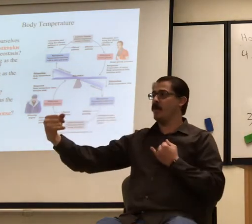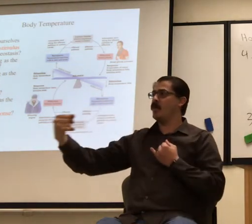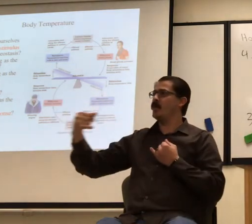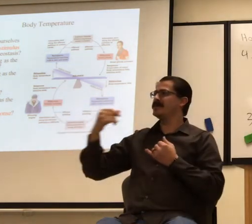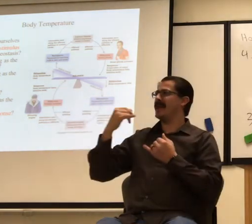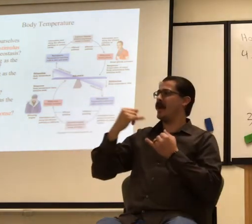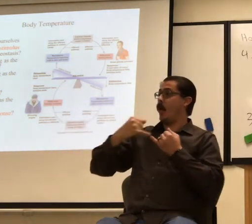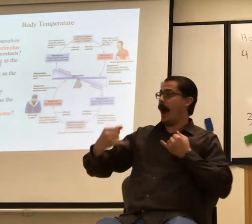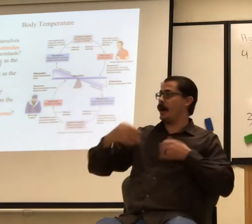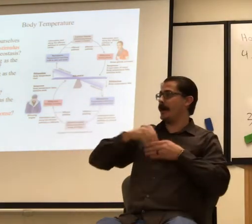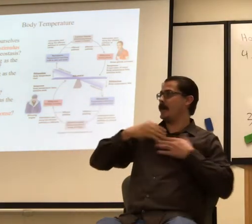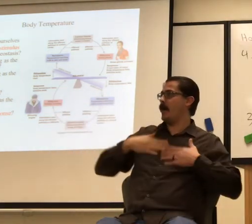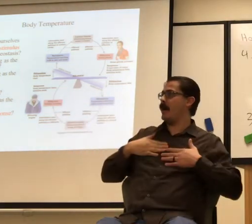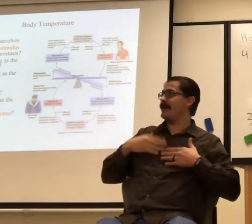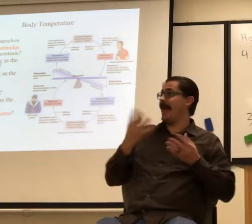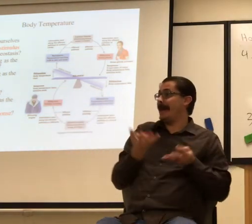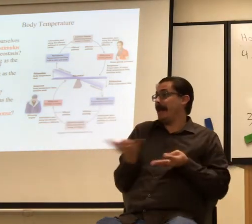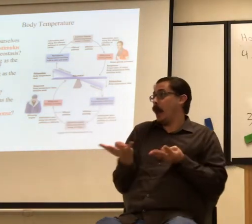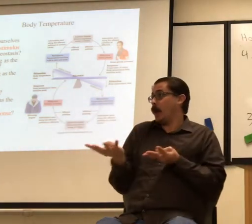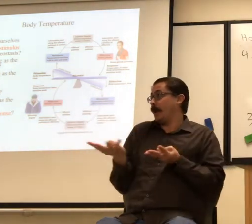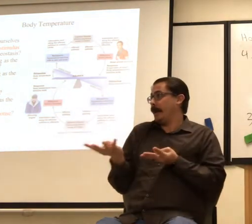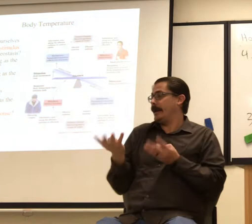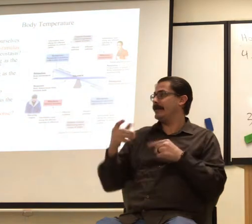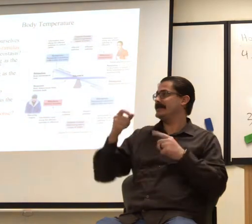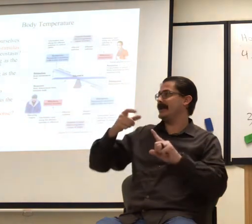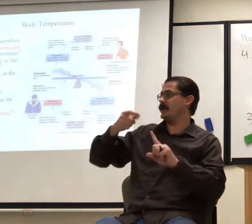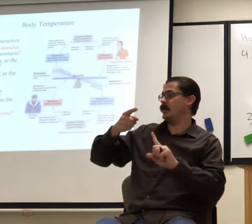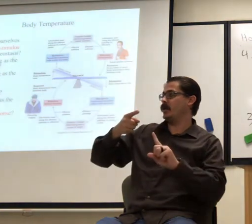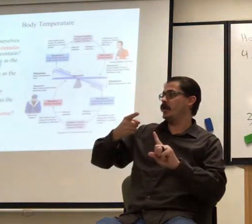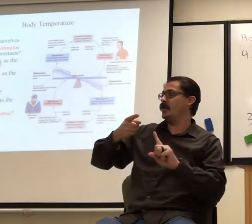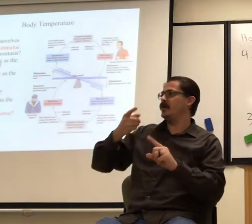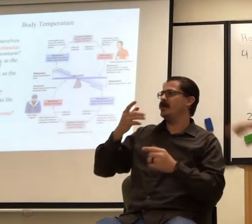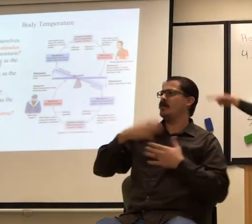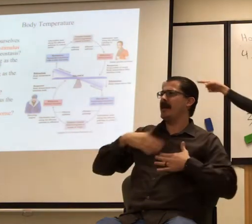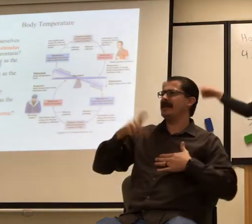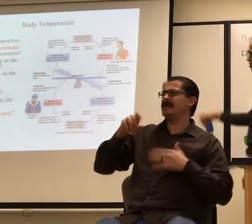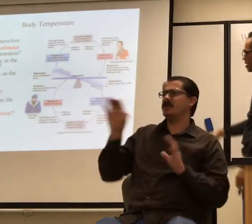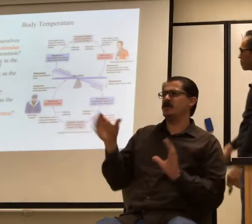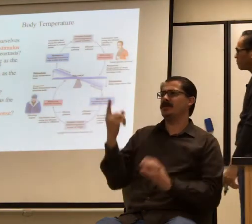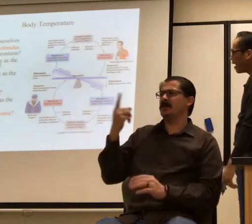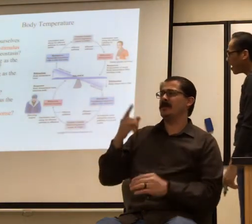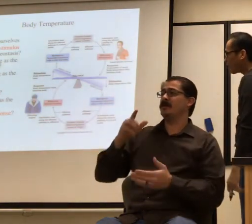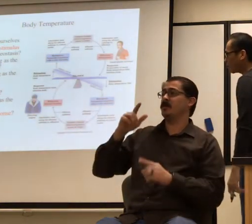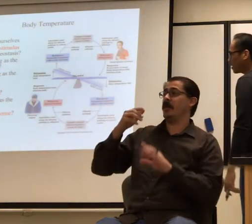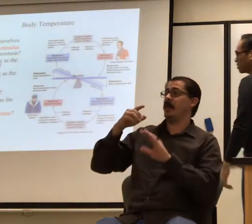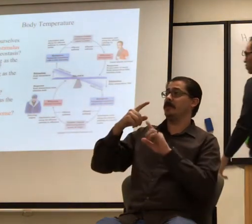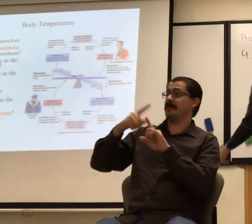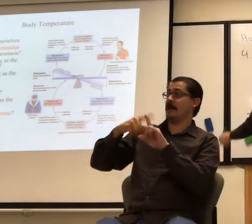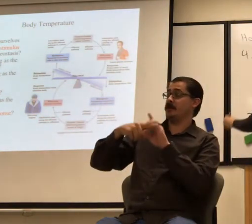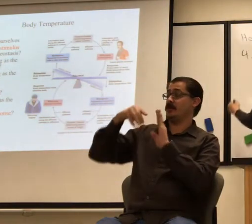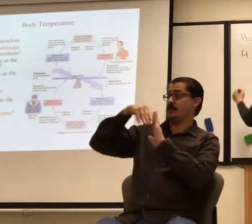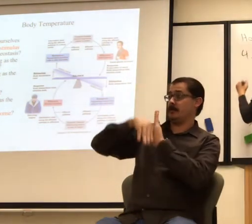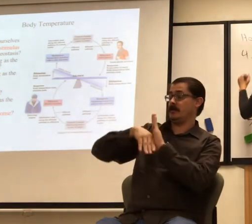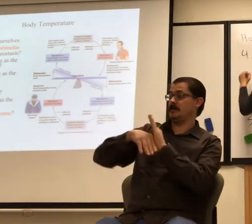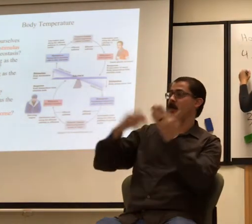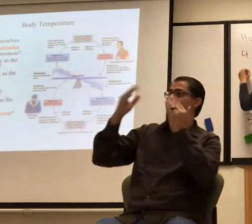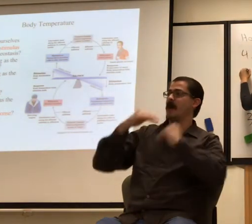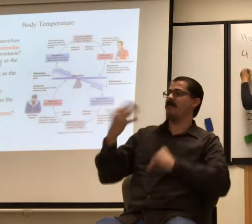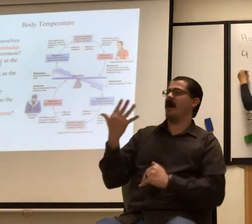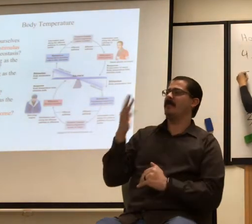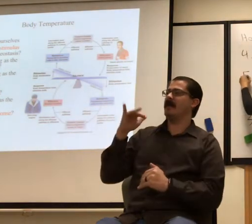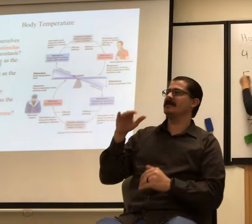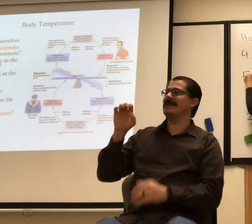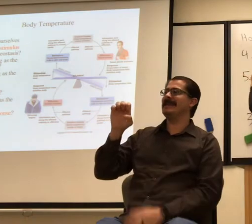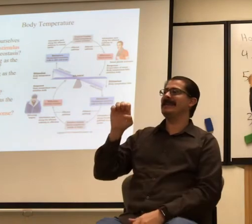signal. And so the output command has to affect something to lower body temperature. And so step five is what's acting as the